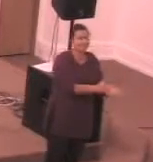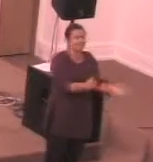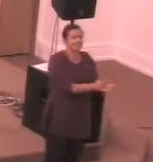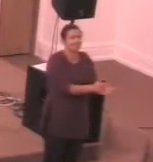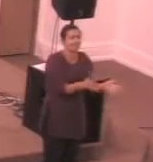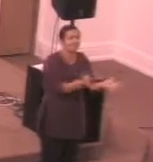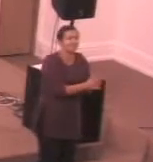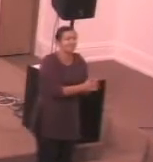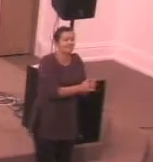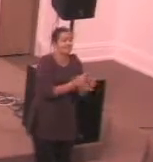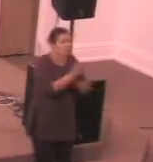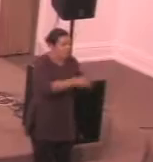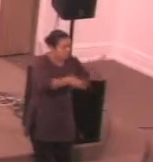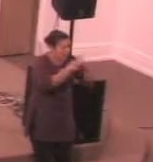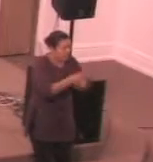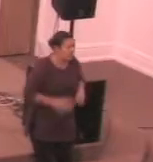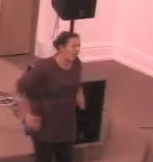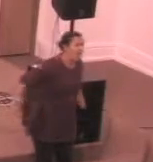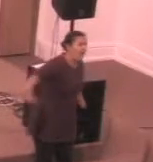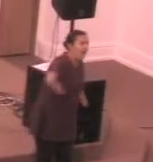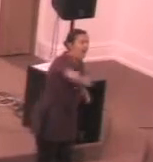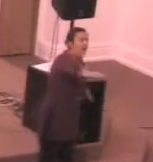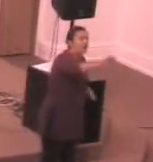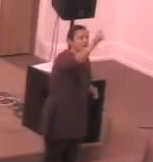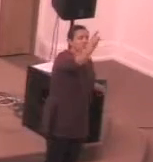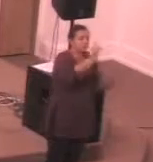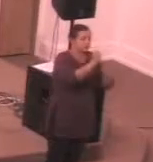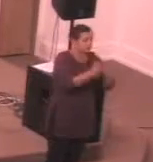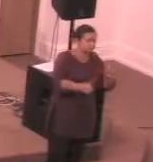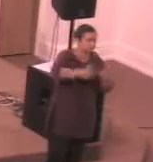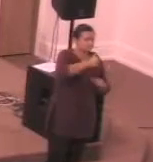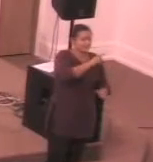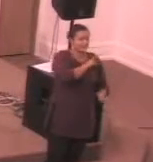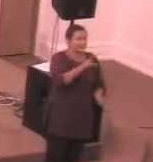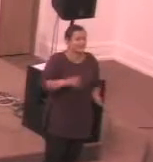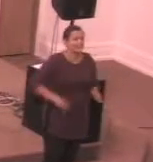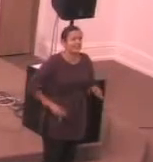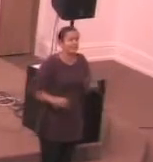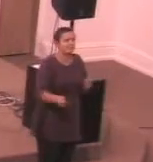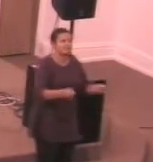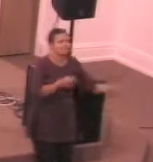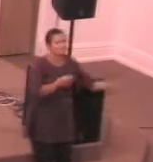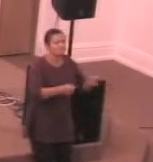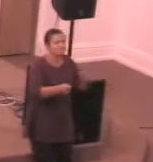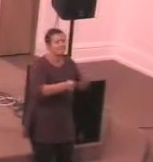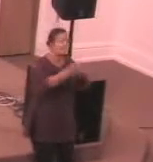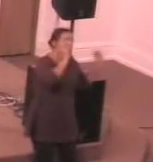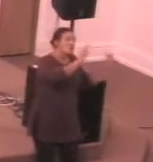over all the universe, to you be the glory.